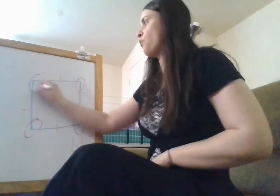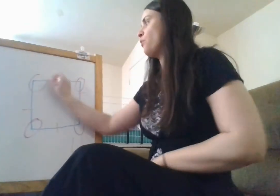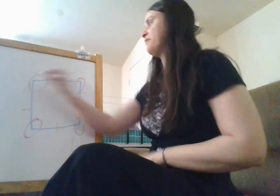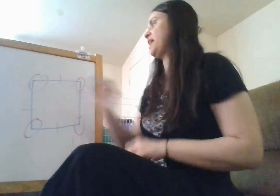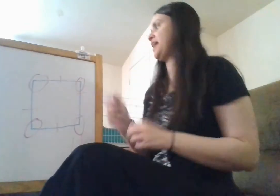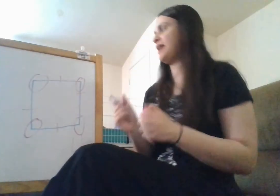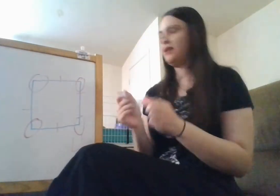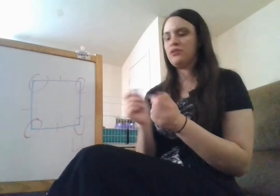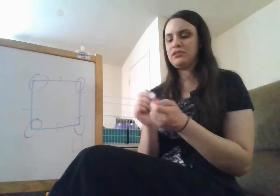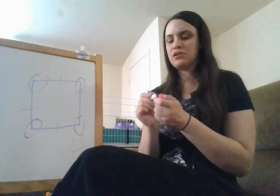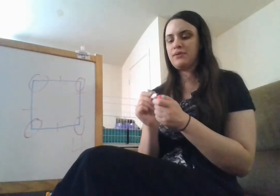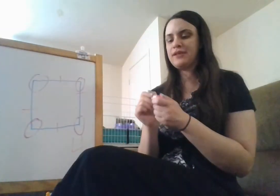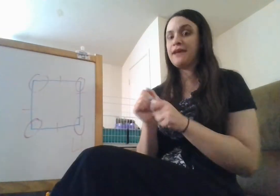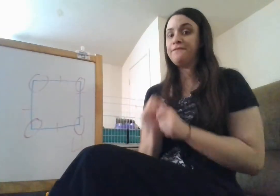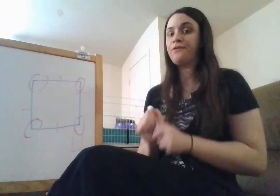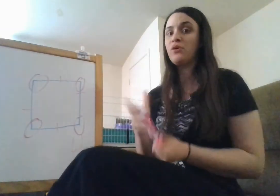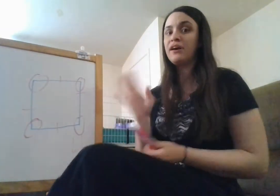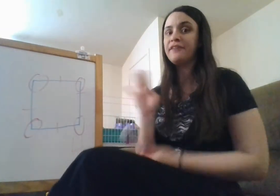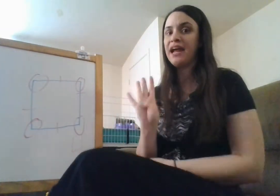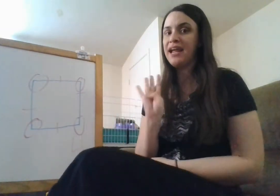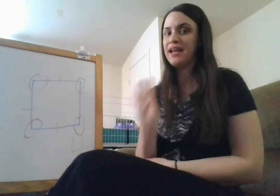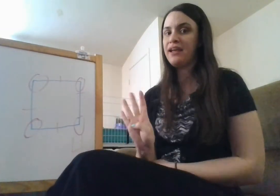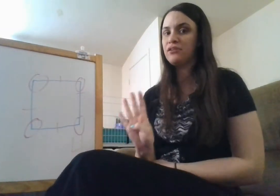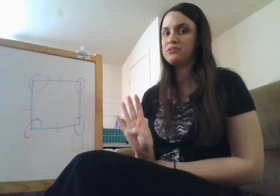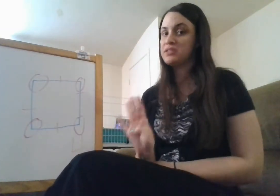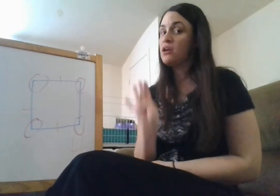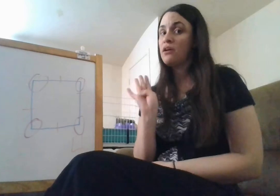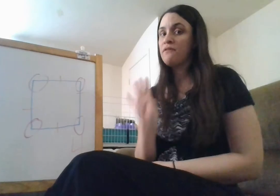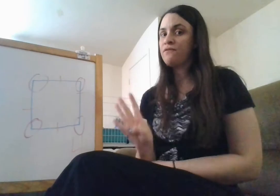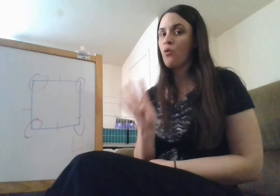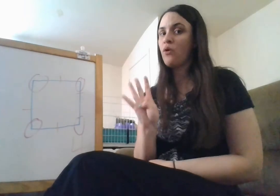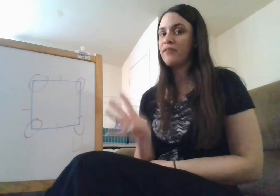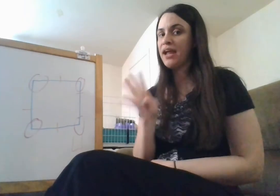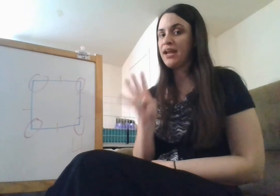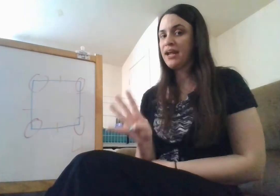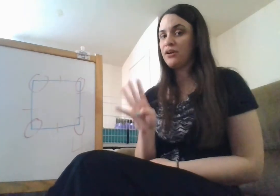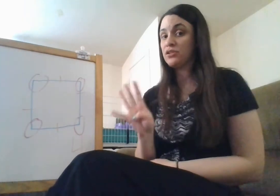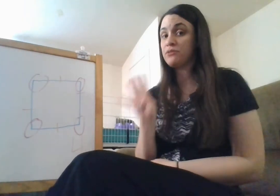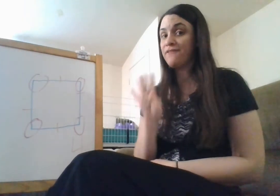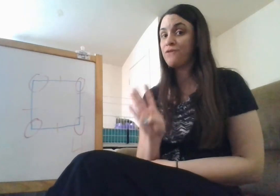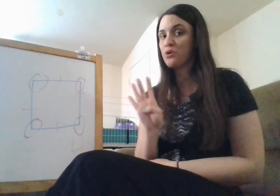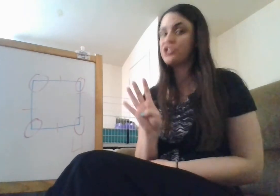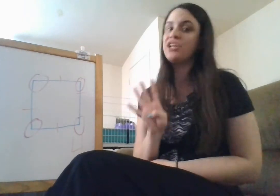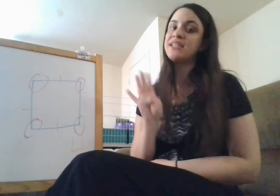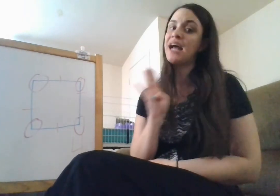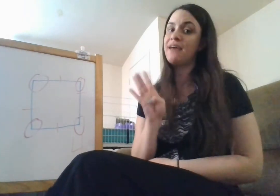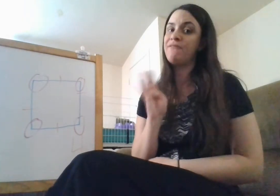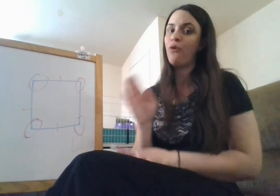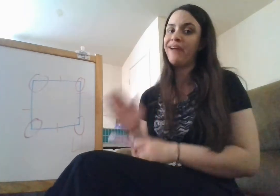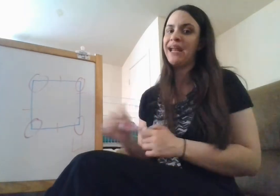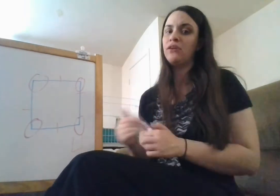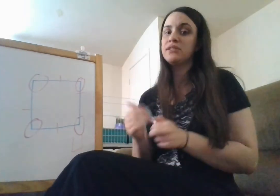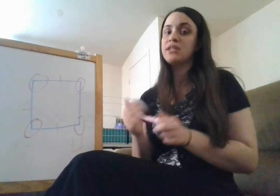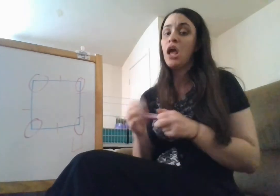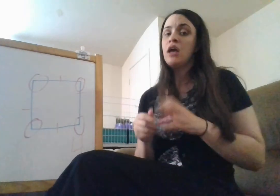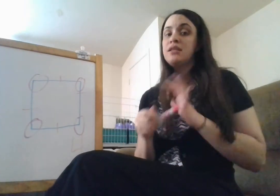4 right angles. Can we say 4 right angles? 4 right angles. So we have 4 straight sides and 4 right angles.